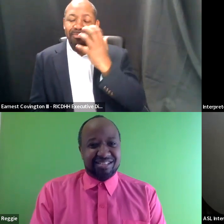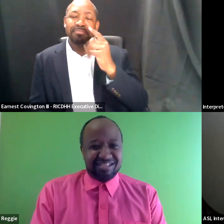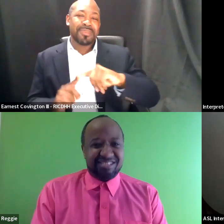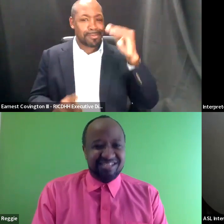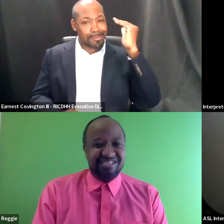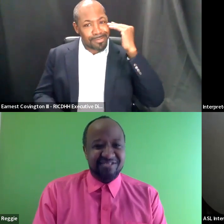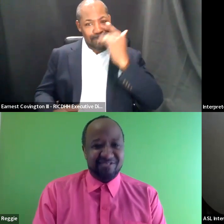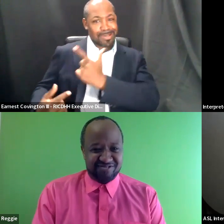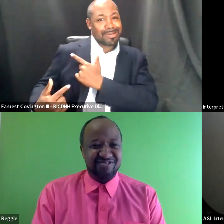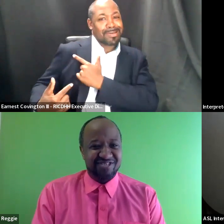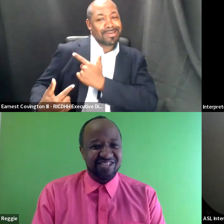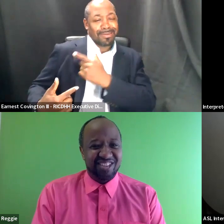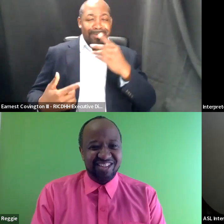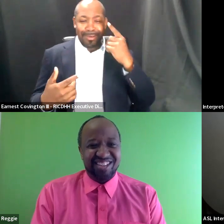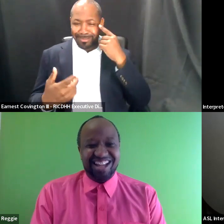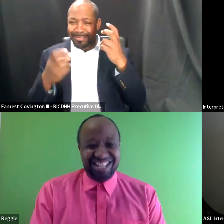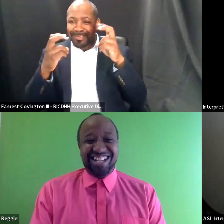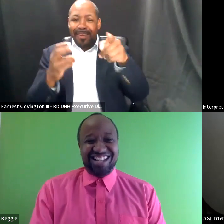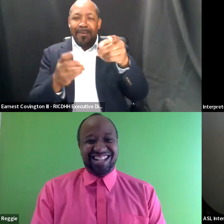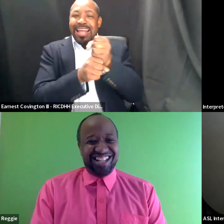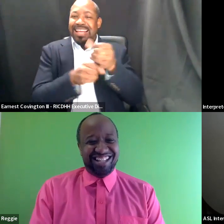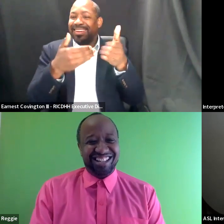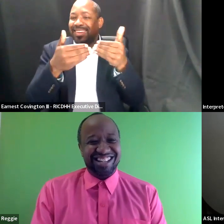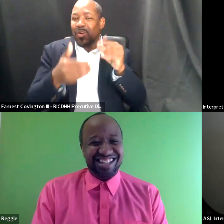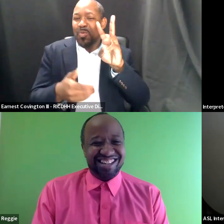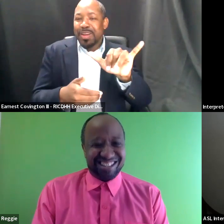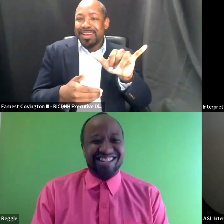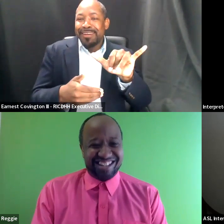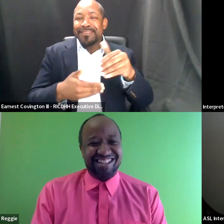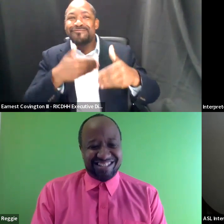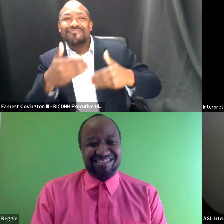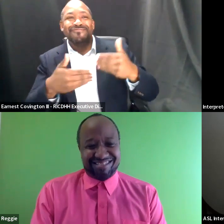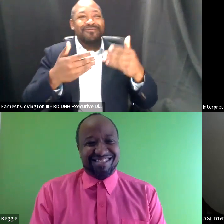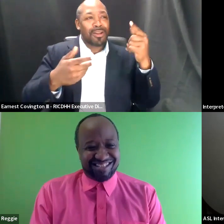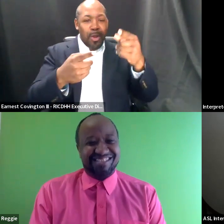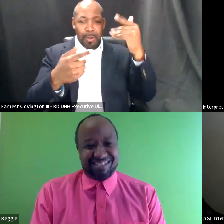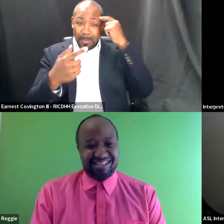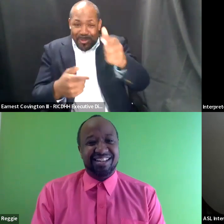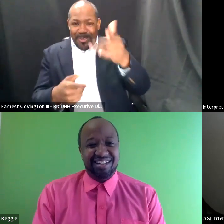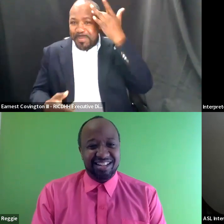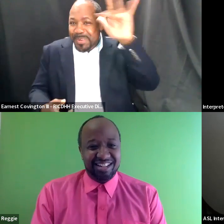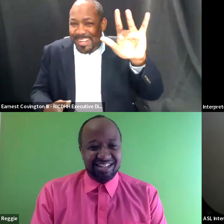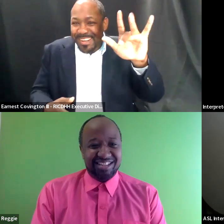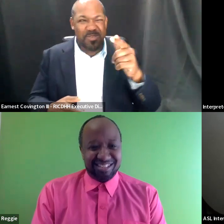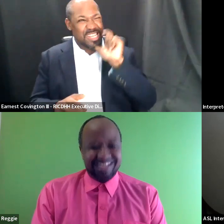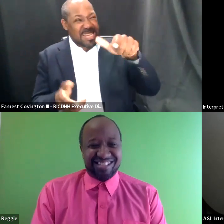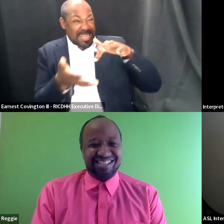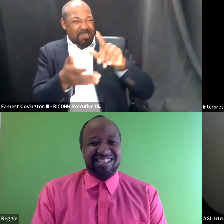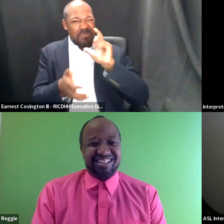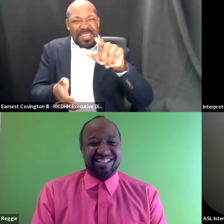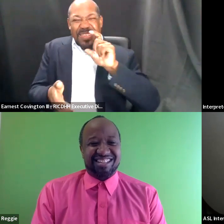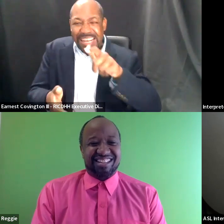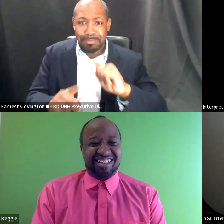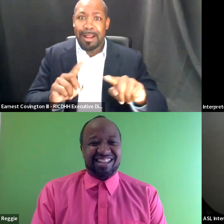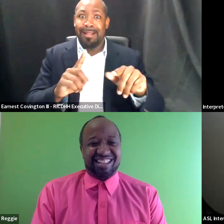and tribulations to become certified. And I know that sort of that attitude, it's easier to just take the easy